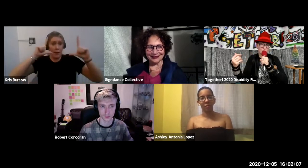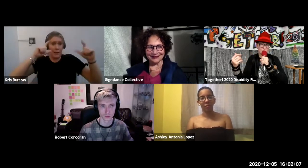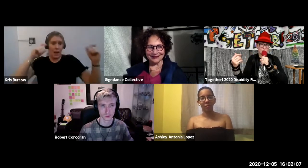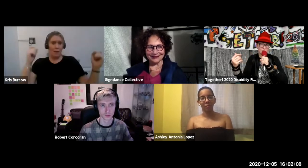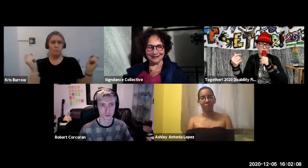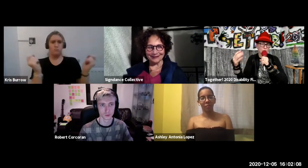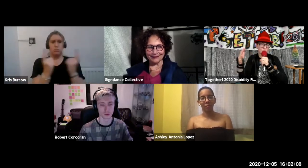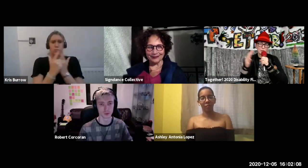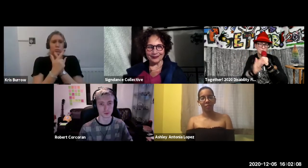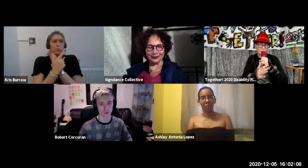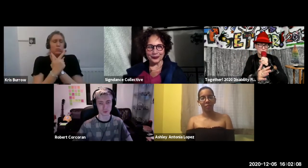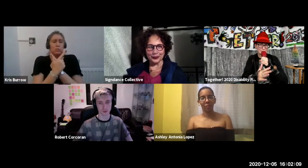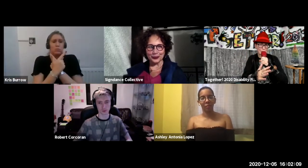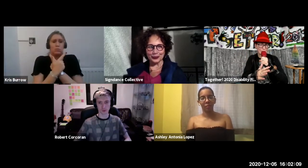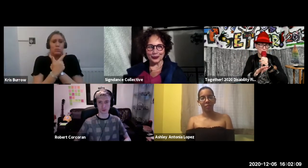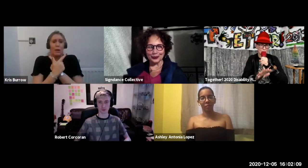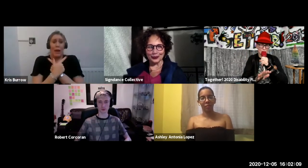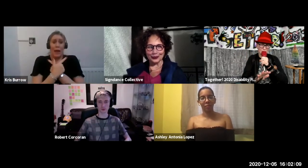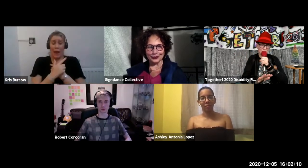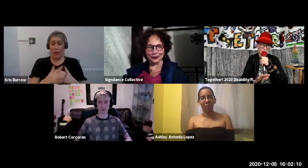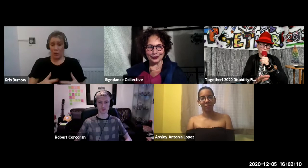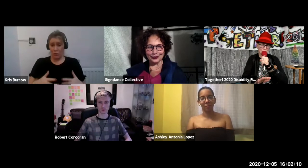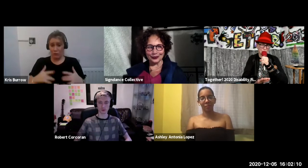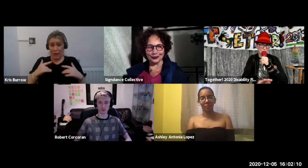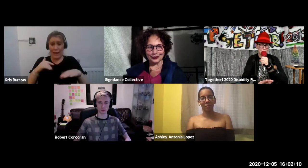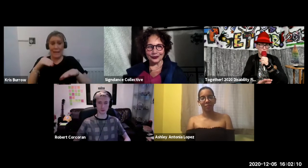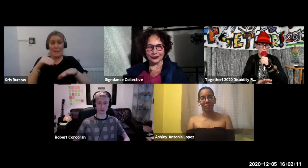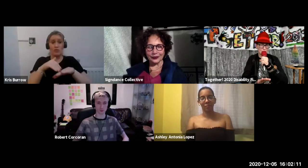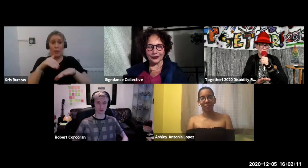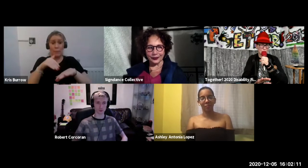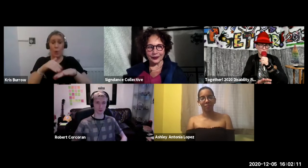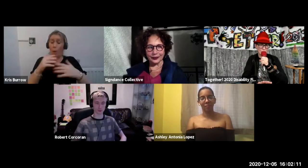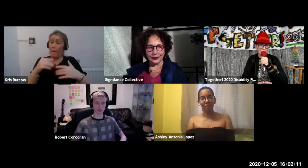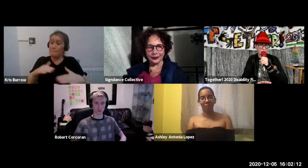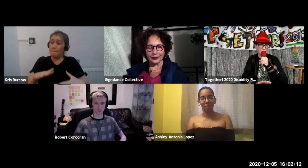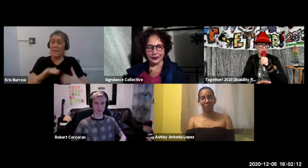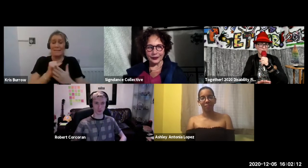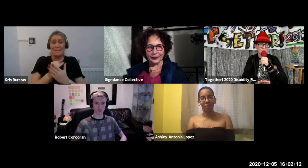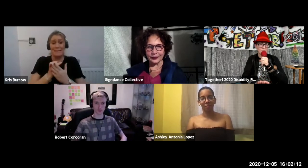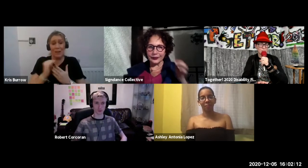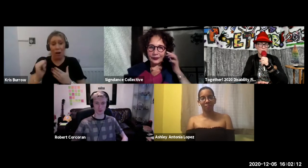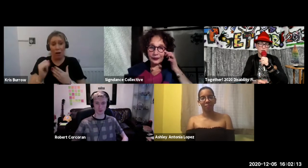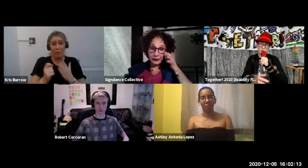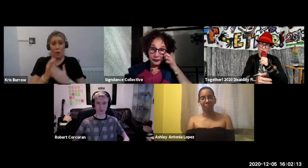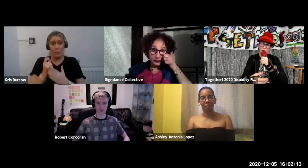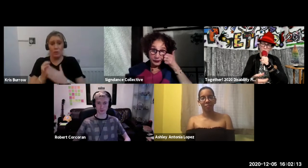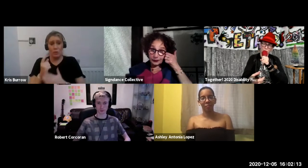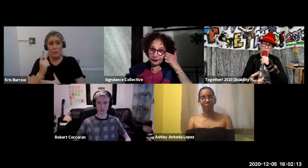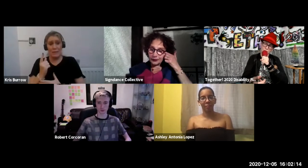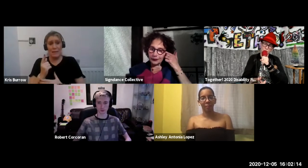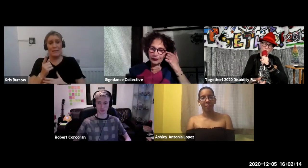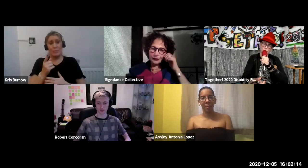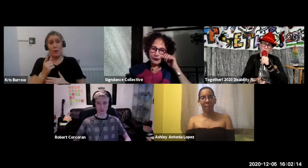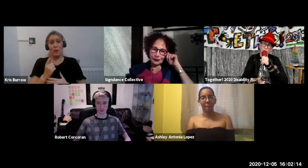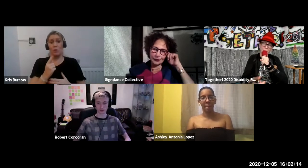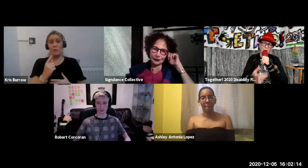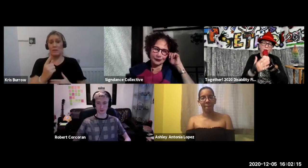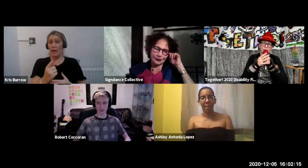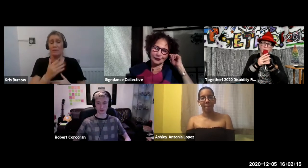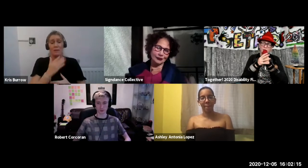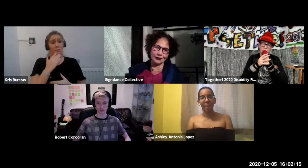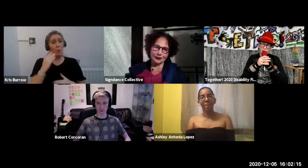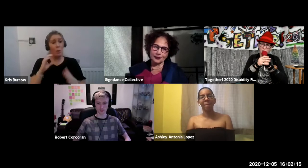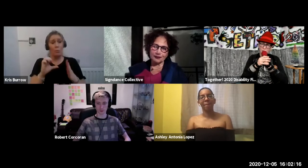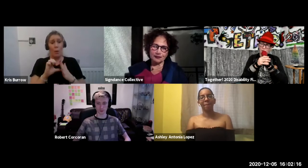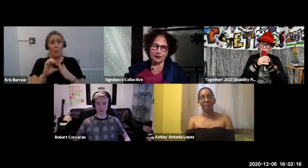you just think it's criminal that she's been denied these opportunities elsewhere. But you had no problem in offering them.